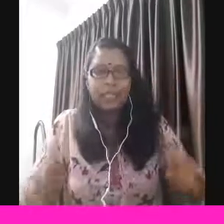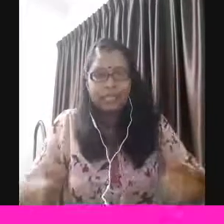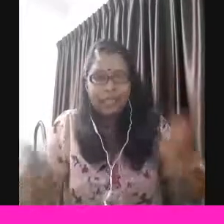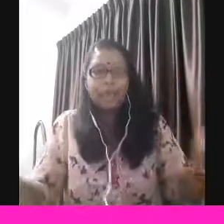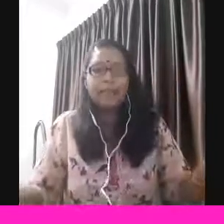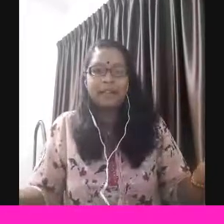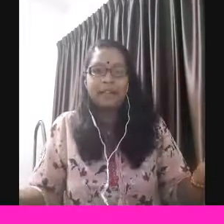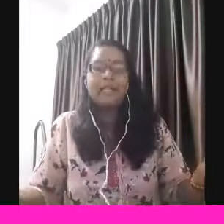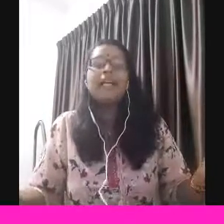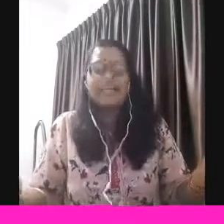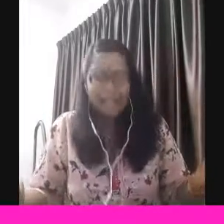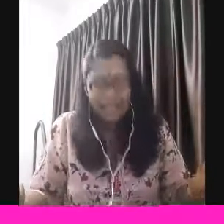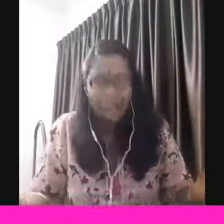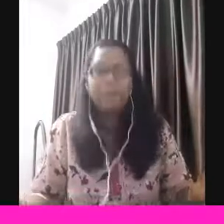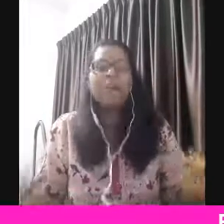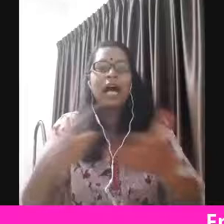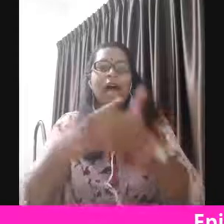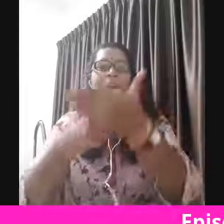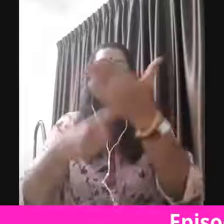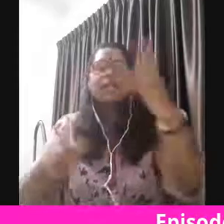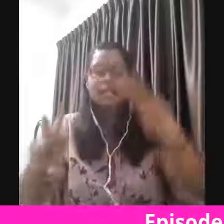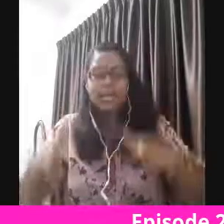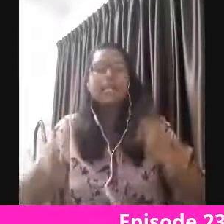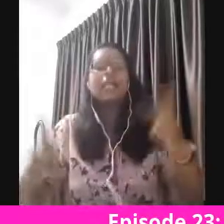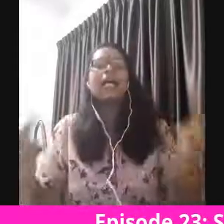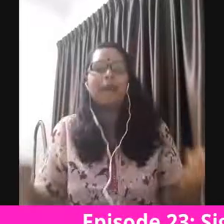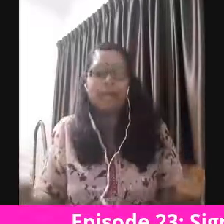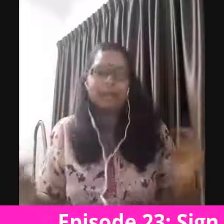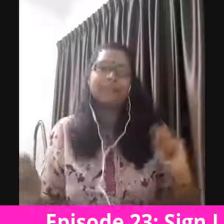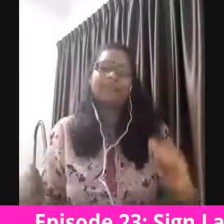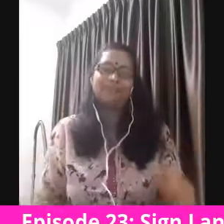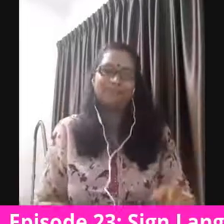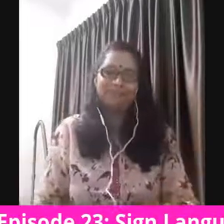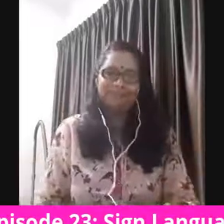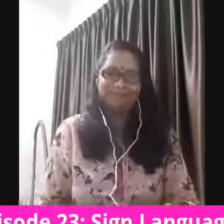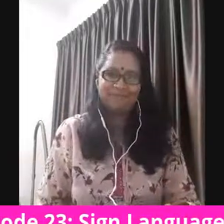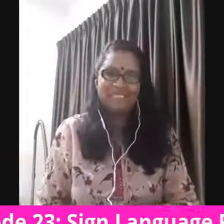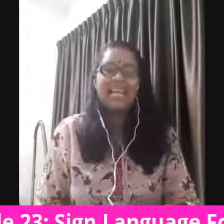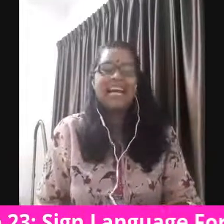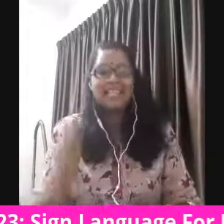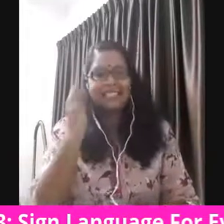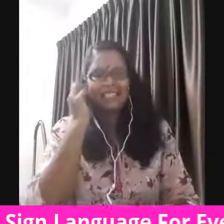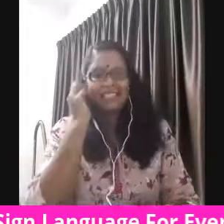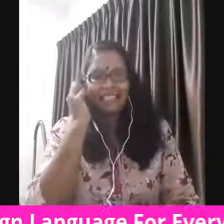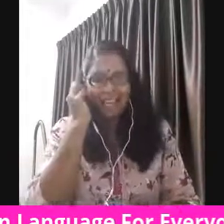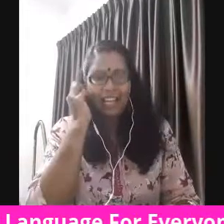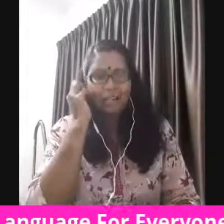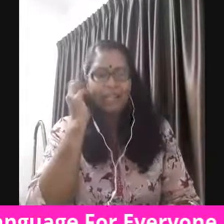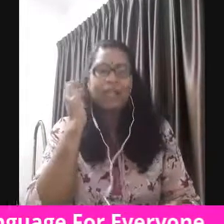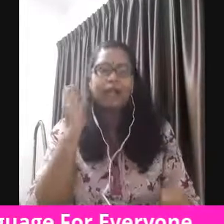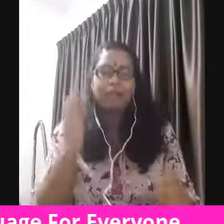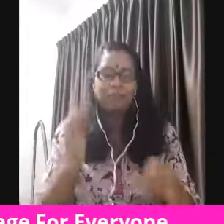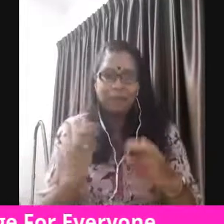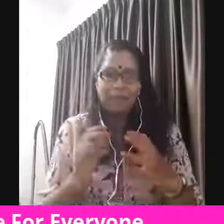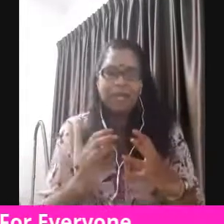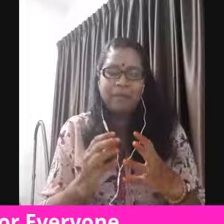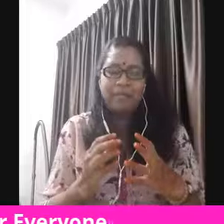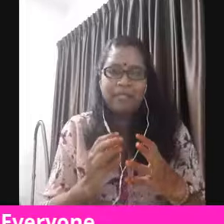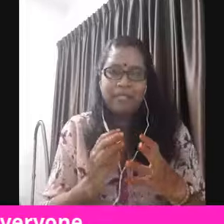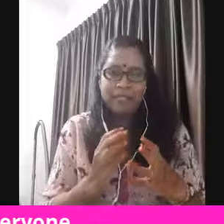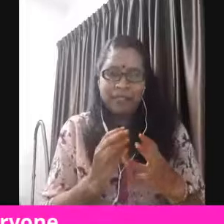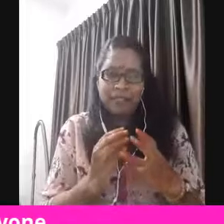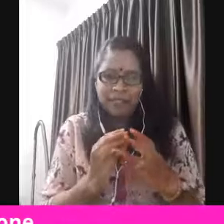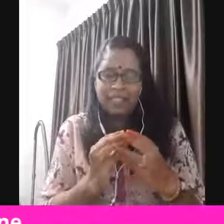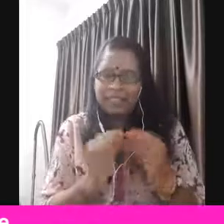down. Kabar. Yeah. Kabar. Apa kabar? It's like Yeah. But Apa maybe